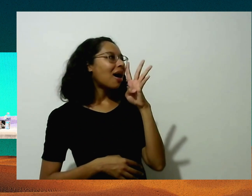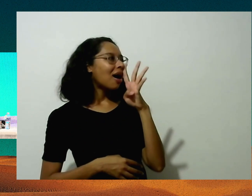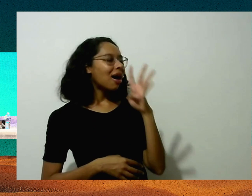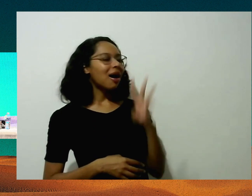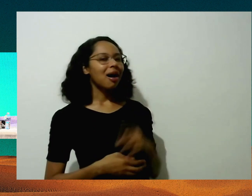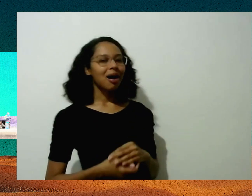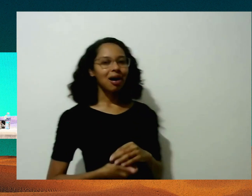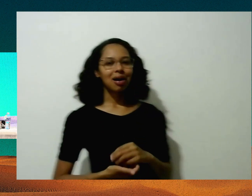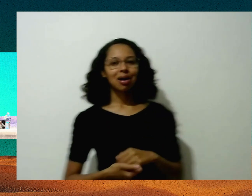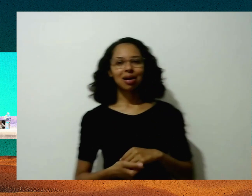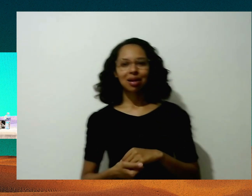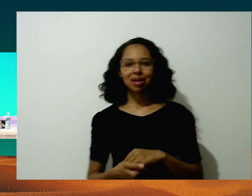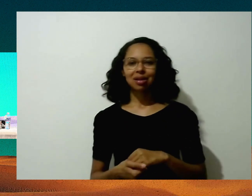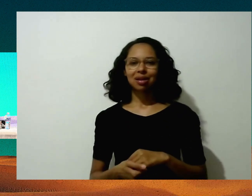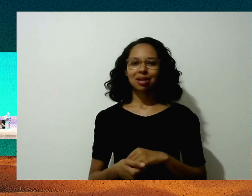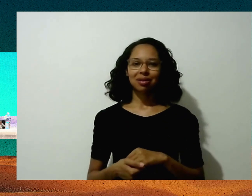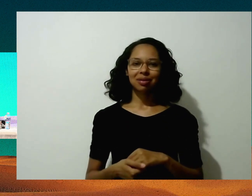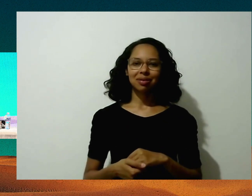Deus,